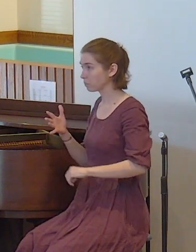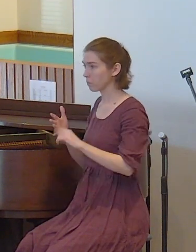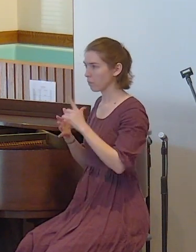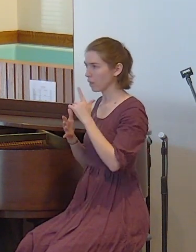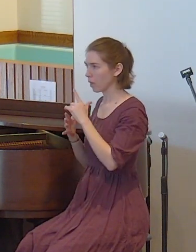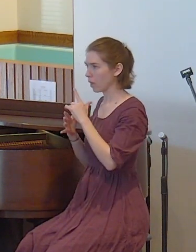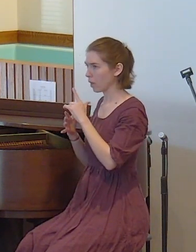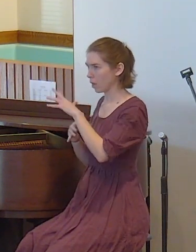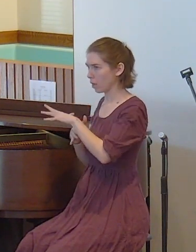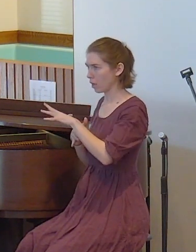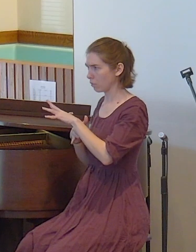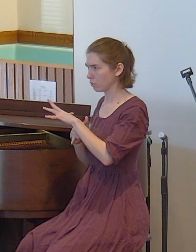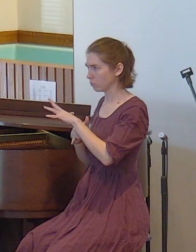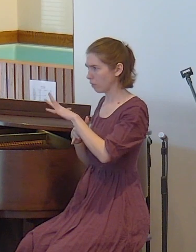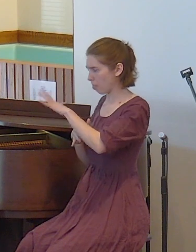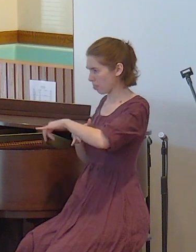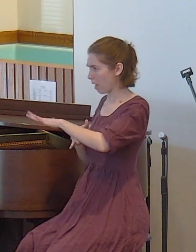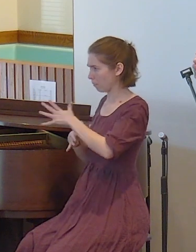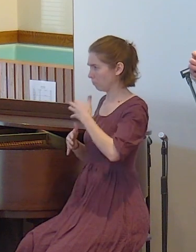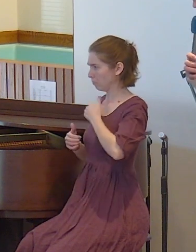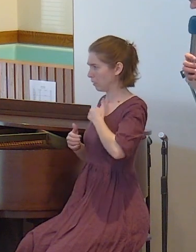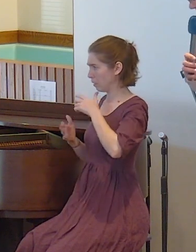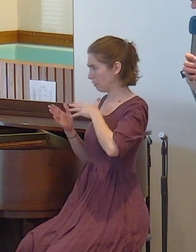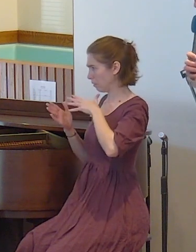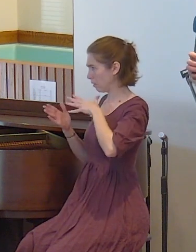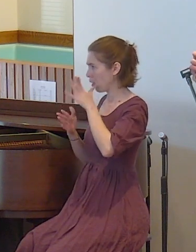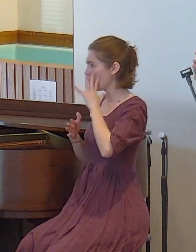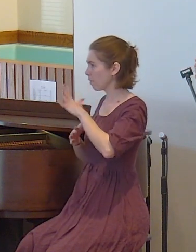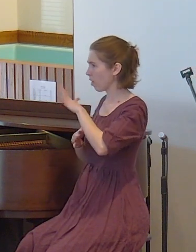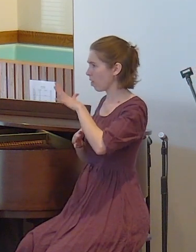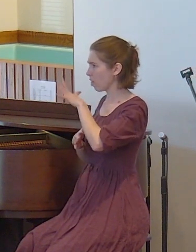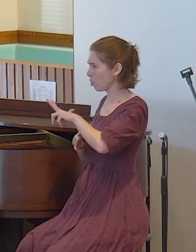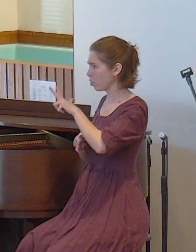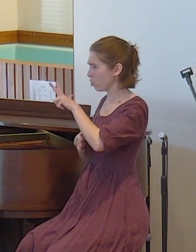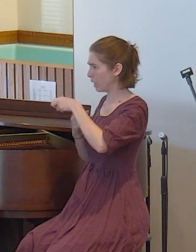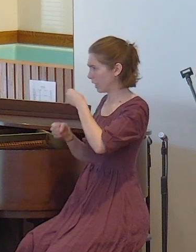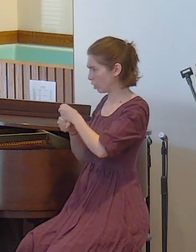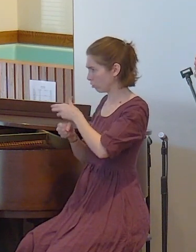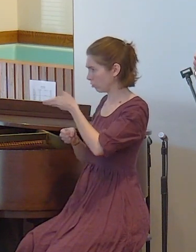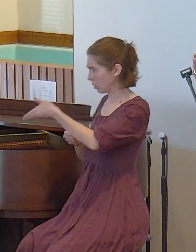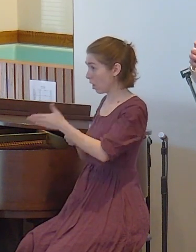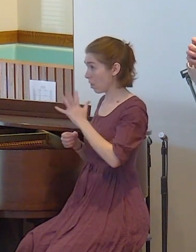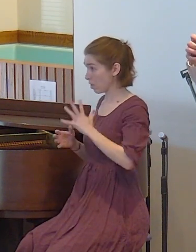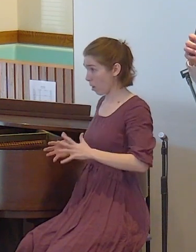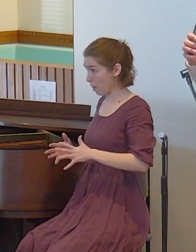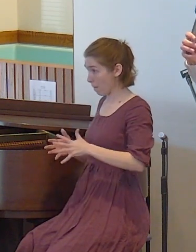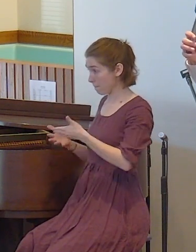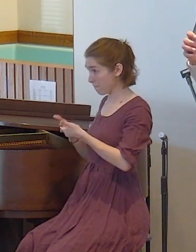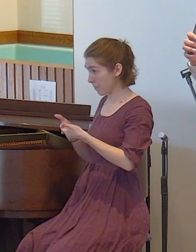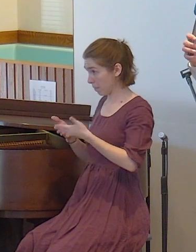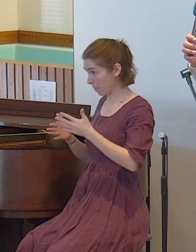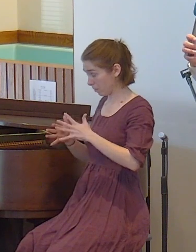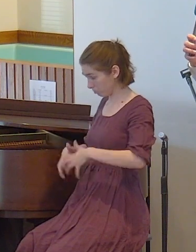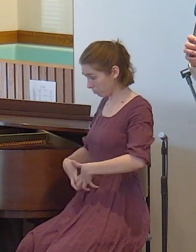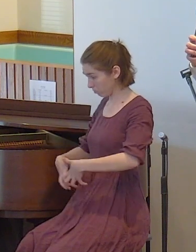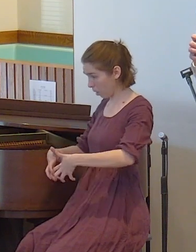based outside of Frankfurt. And they'll be there for about 3 years, where their child is going to be born here in just a few